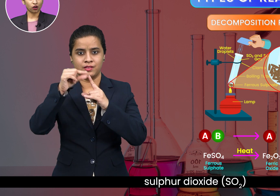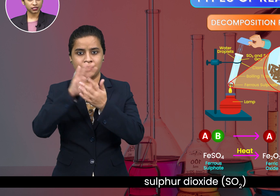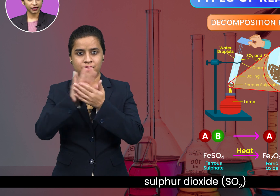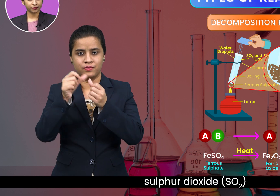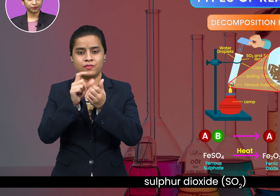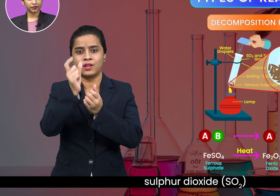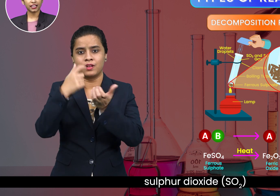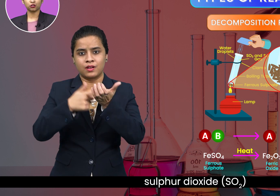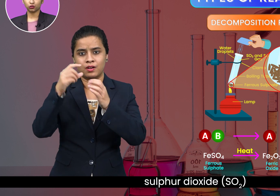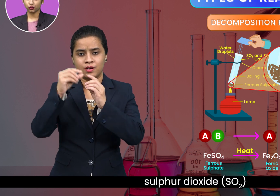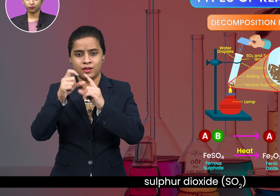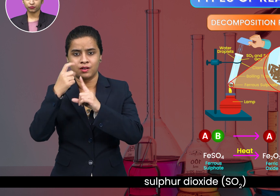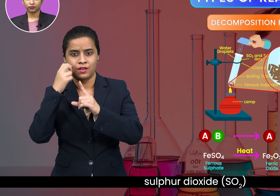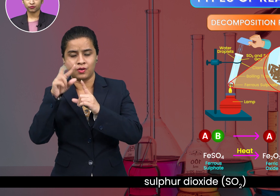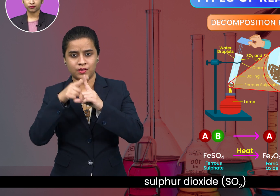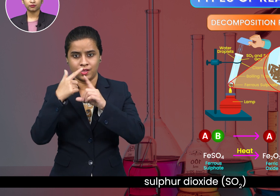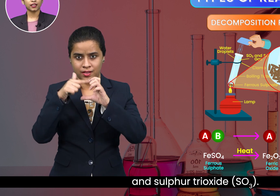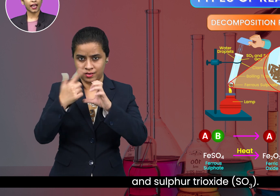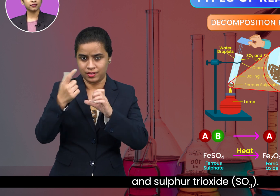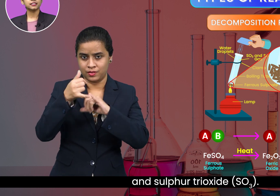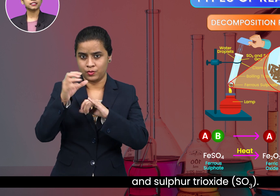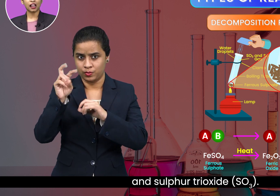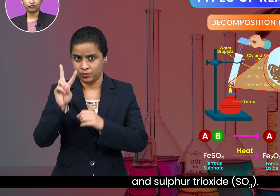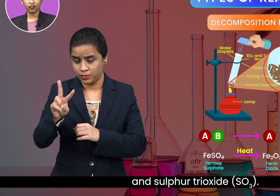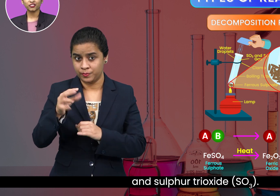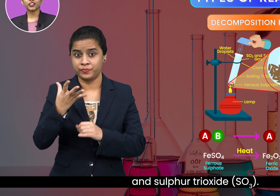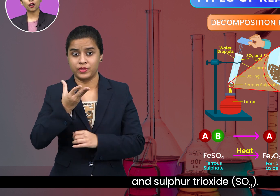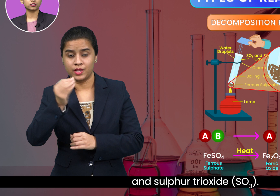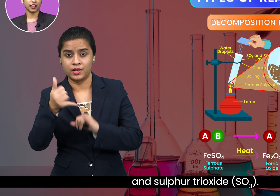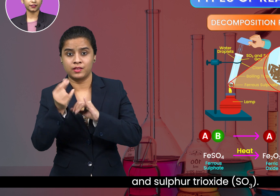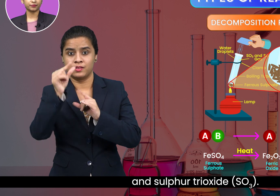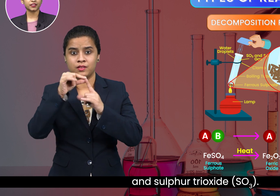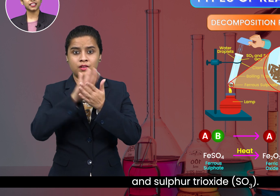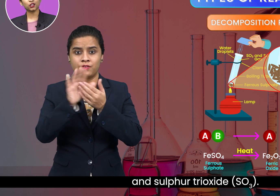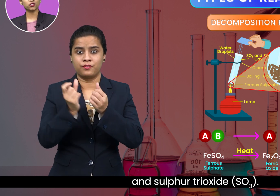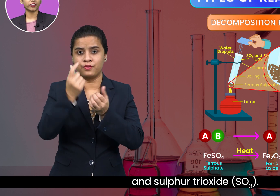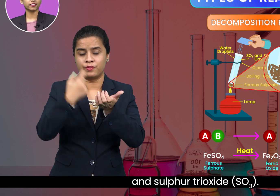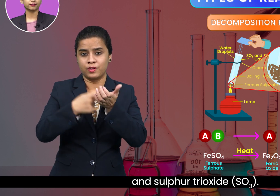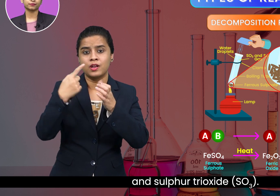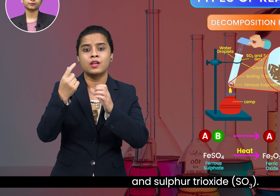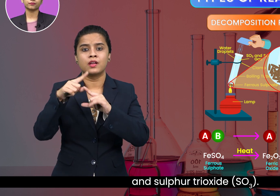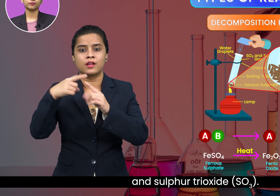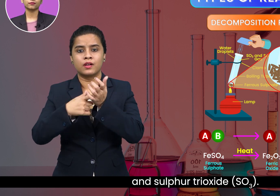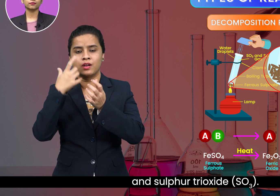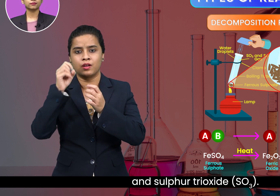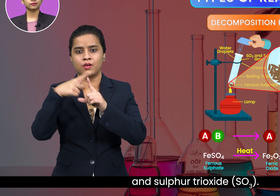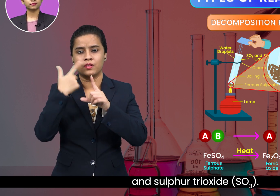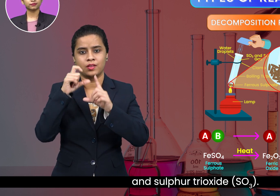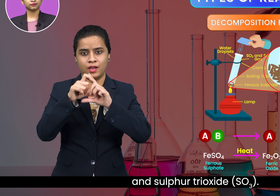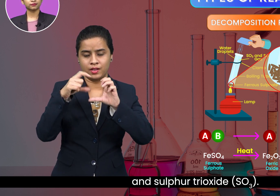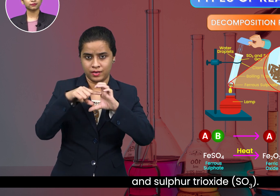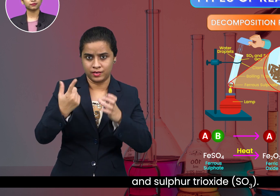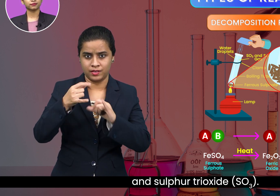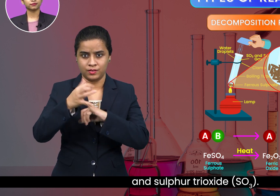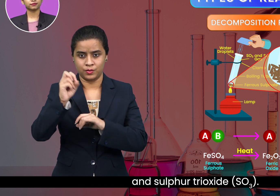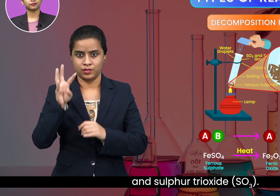sulfur dioxide SO2 and sulfur trioxide SO3.